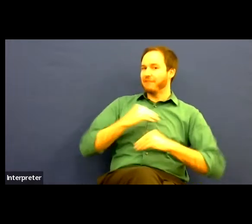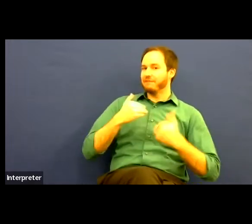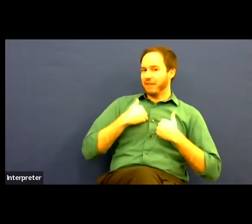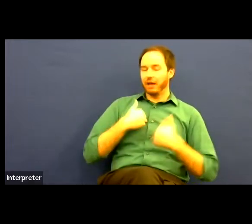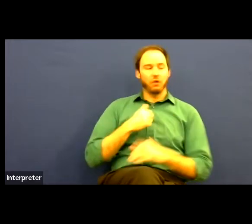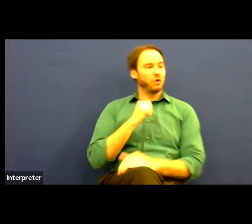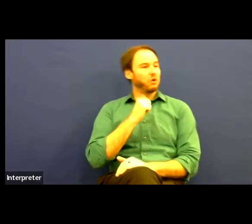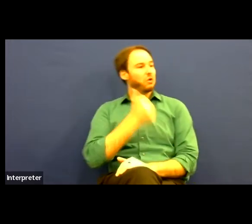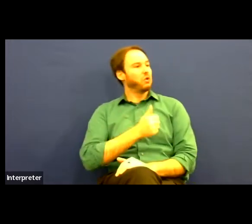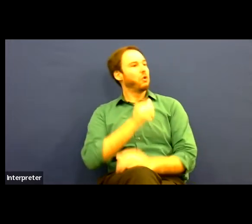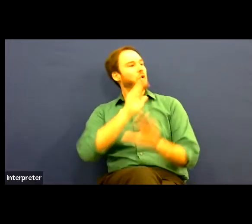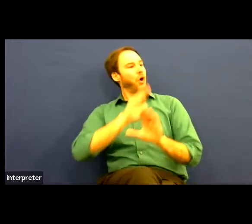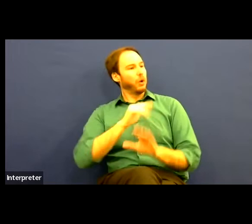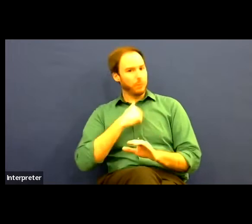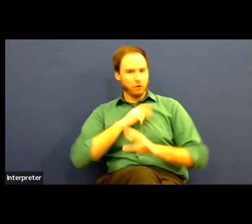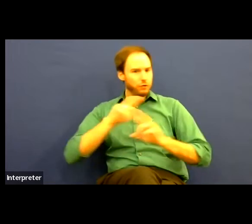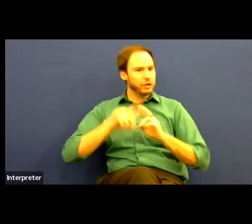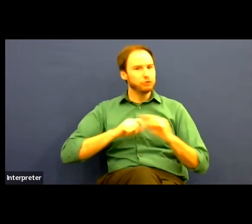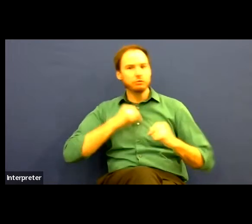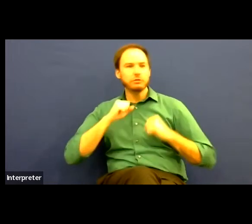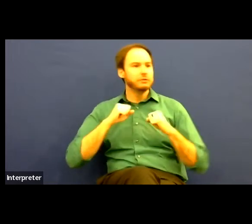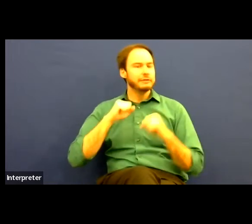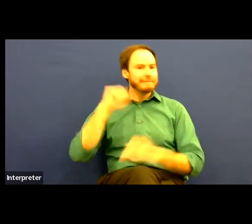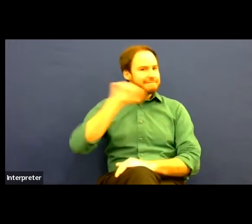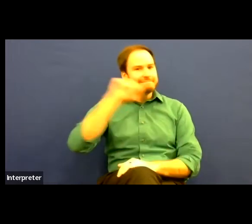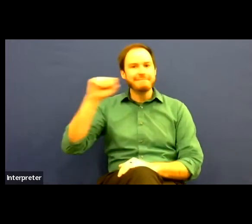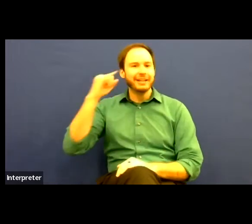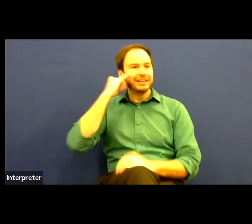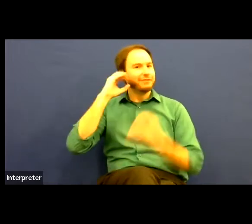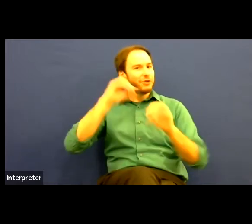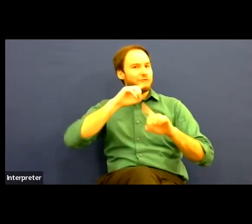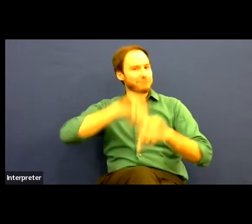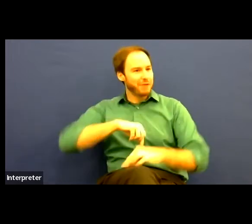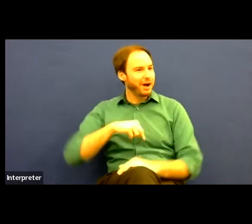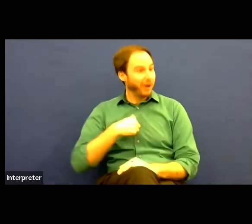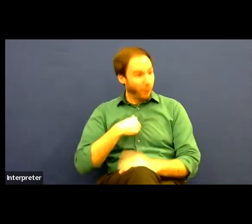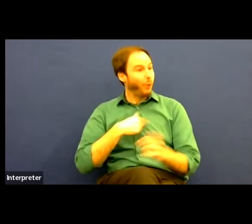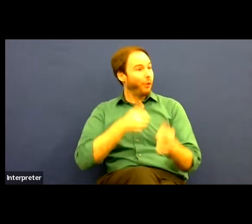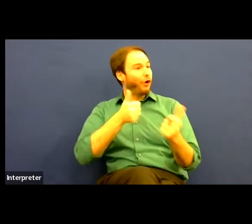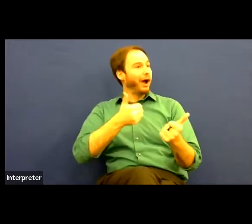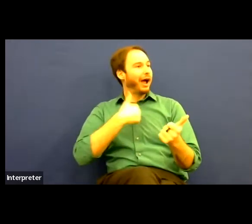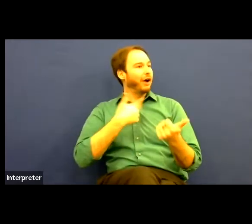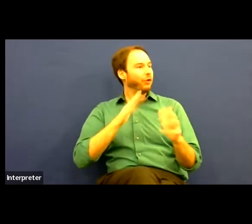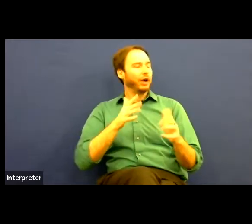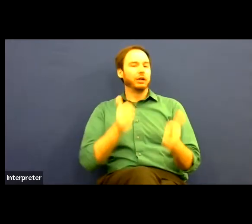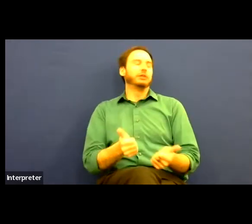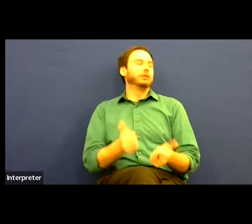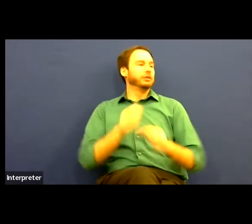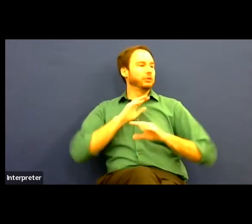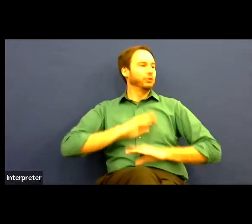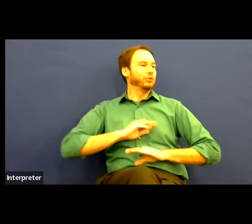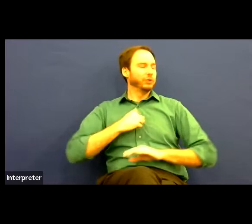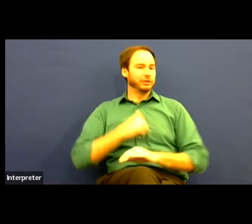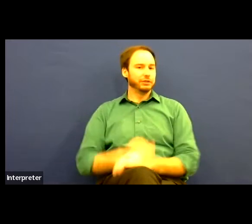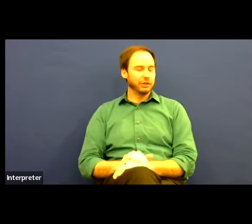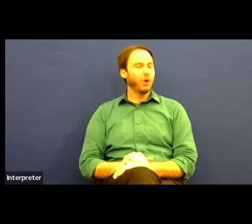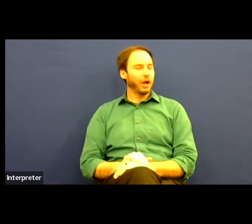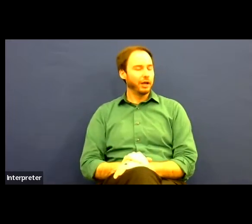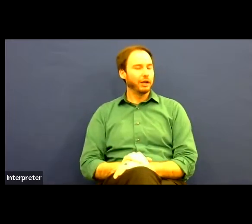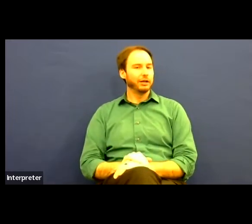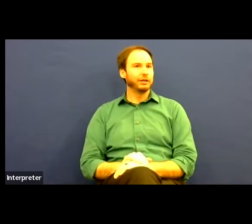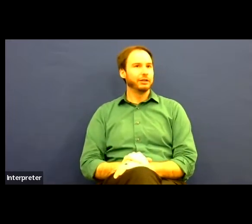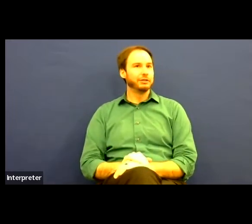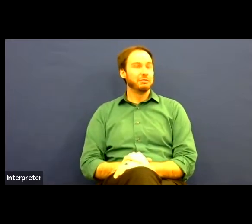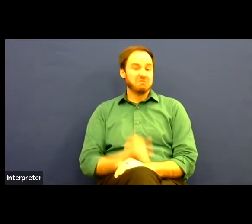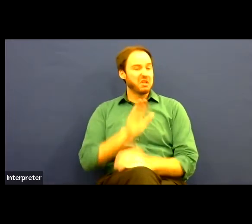need. Yep. All right, I was just ready to Yeah. knock on doors or Yeah. do whatever necessary to get it over. Okay, I